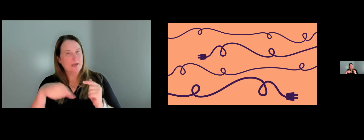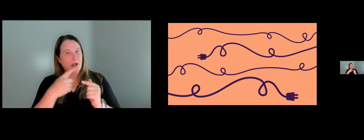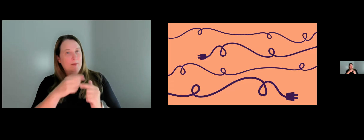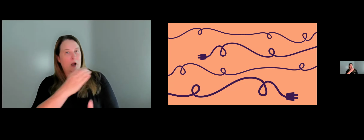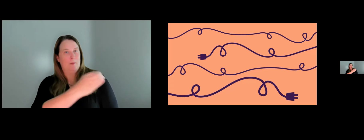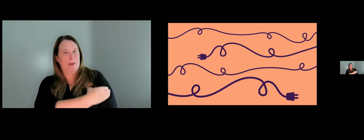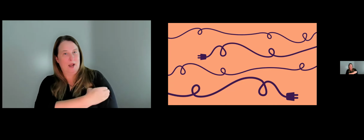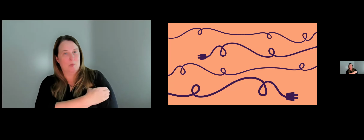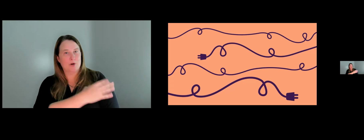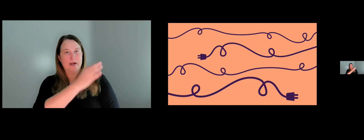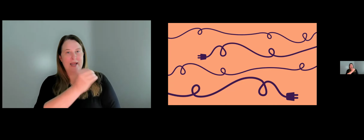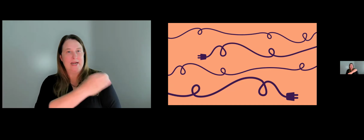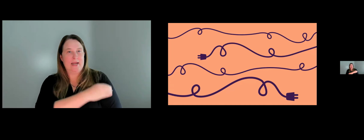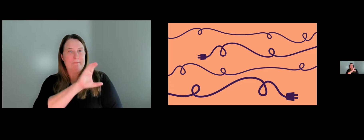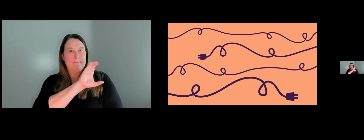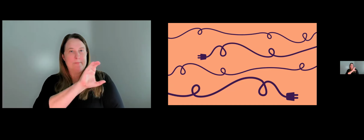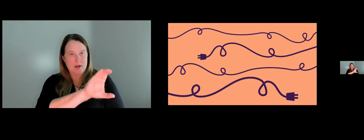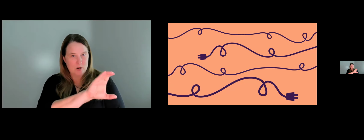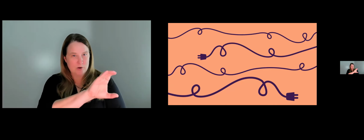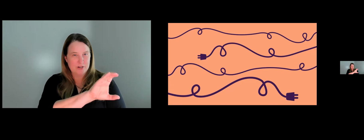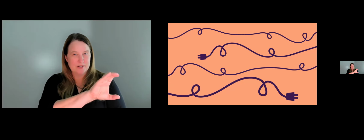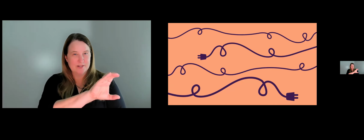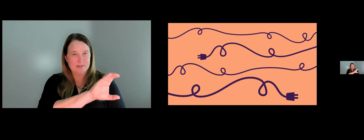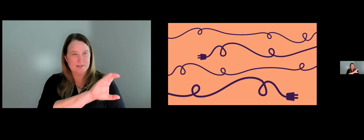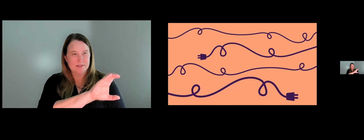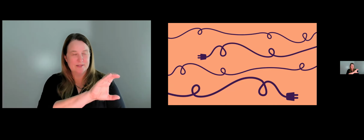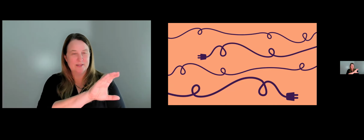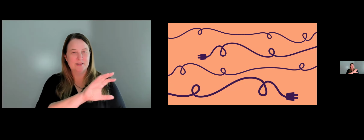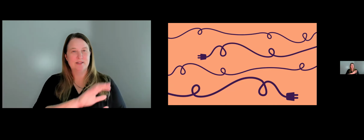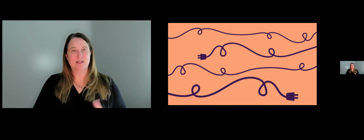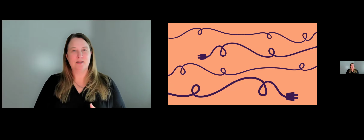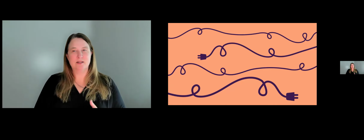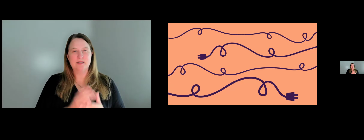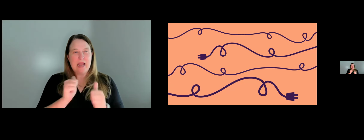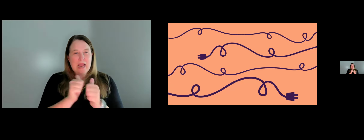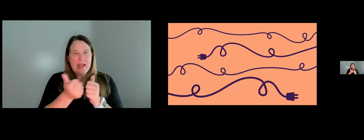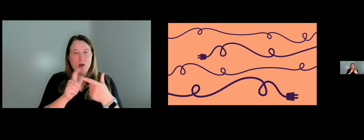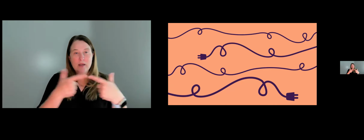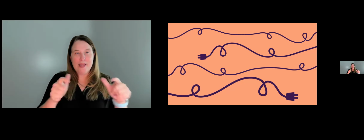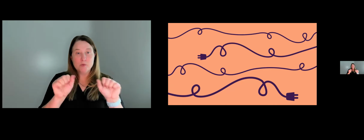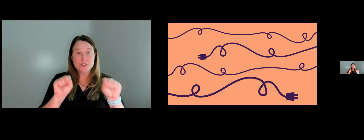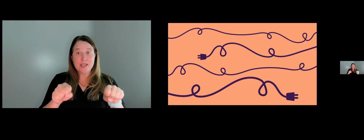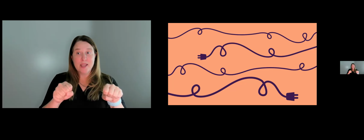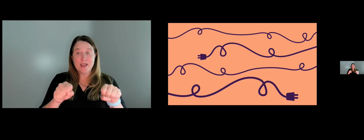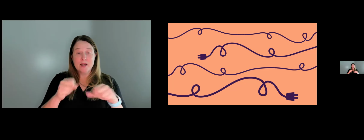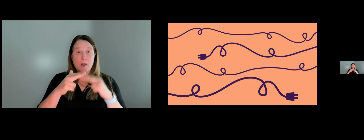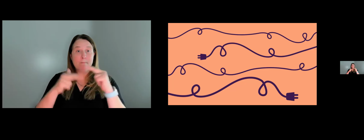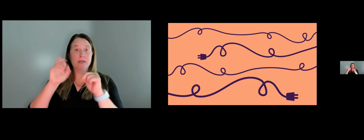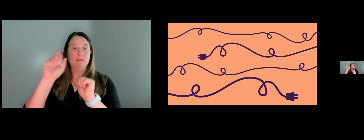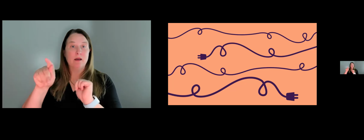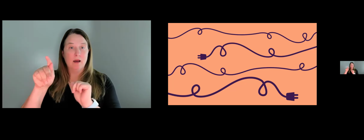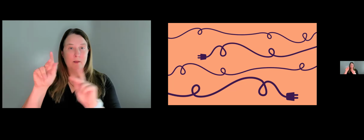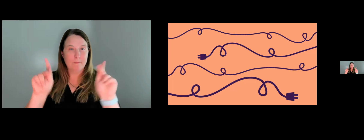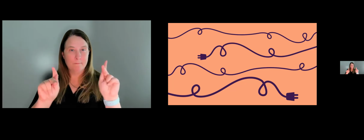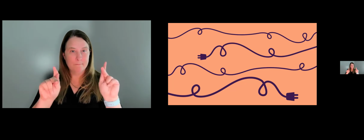So thinking about how we have power and we use that to empower. How